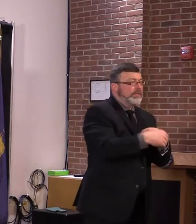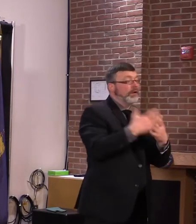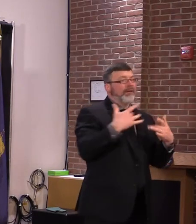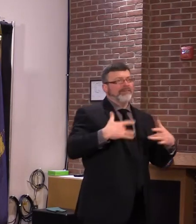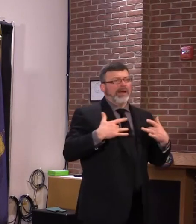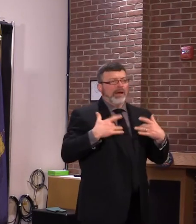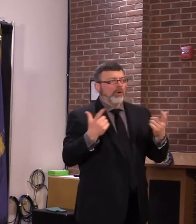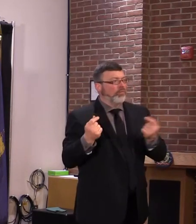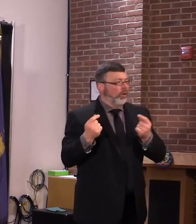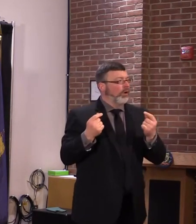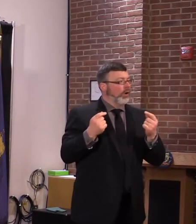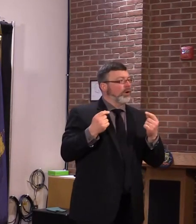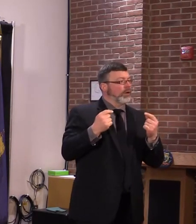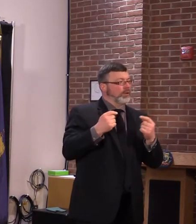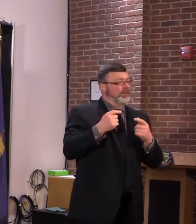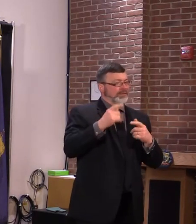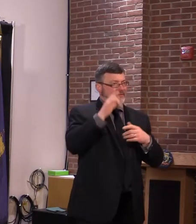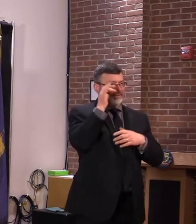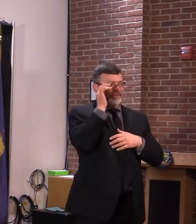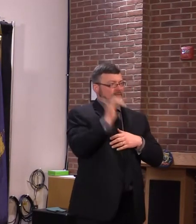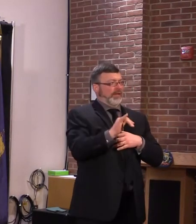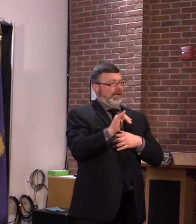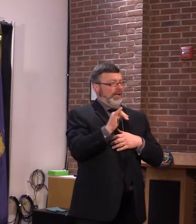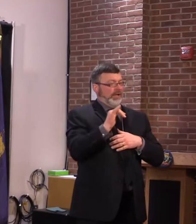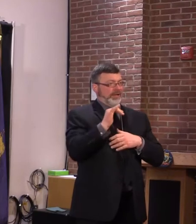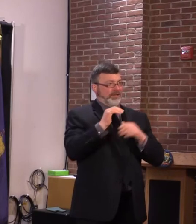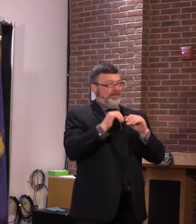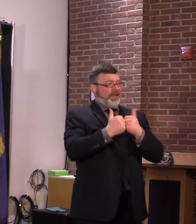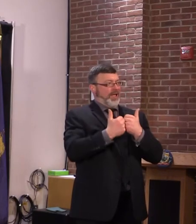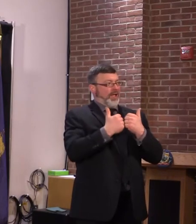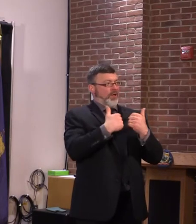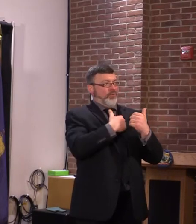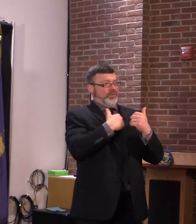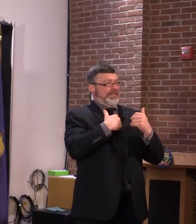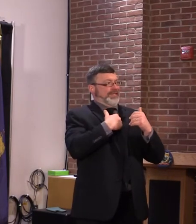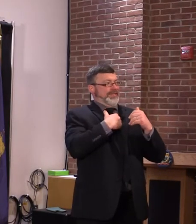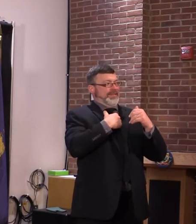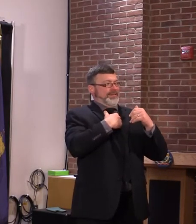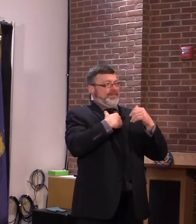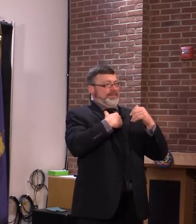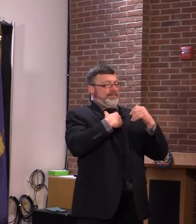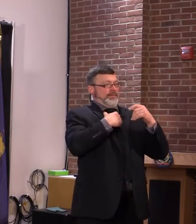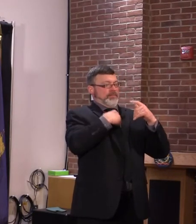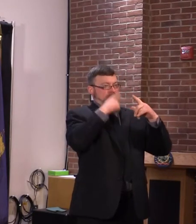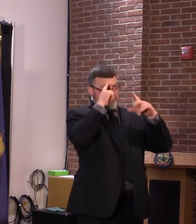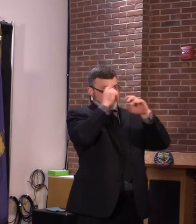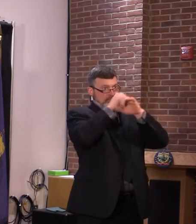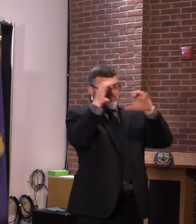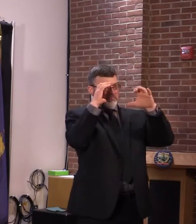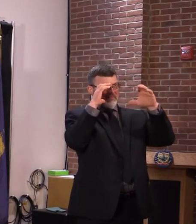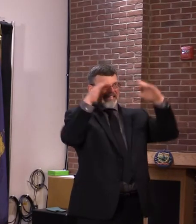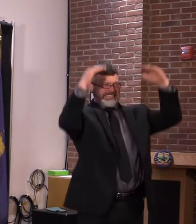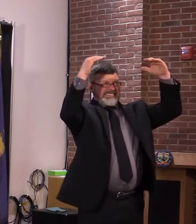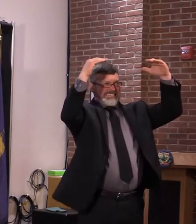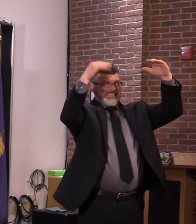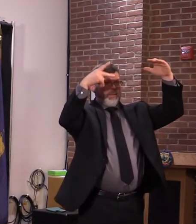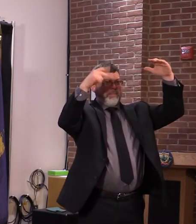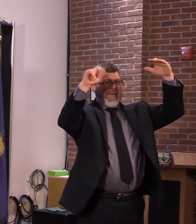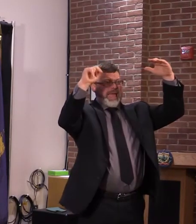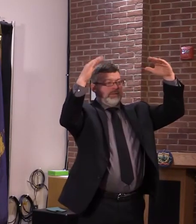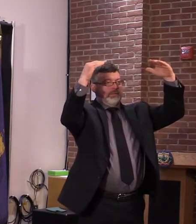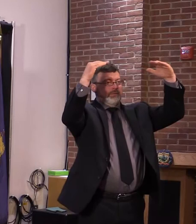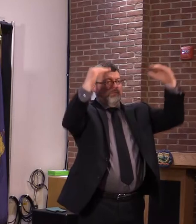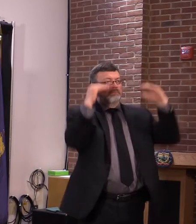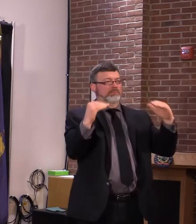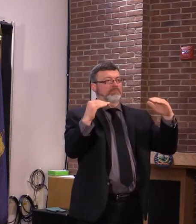of next phase of trying to get to endemic over time as we go through the next